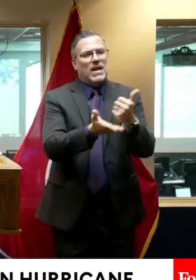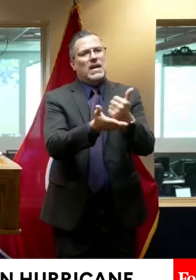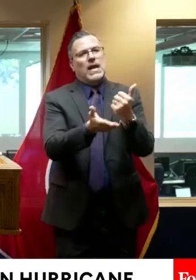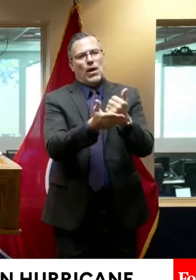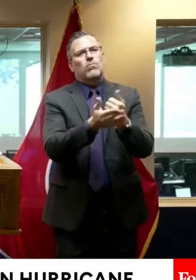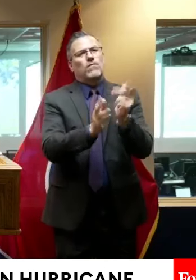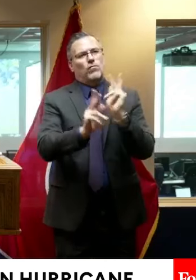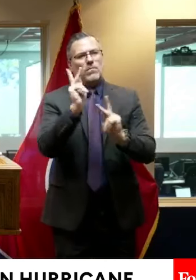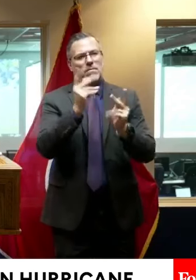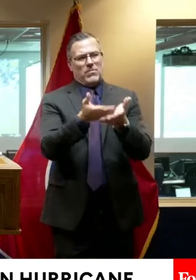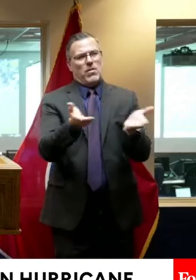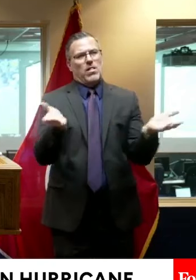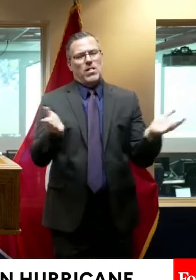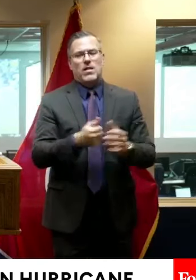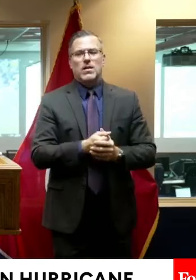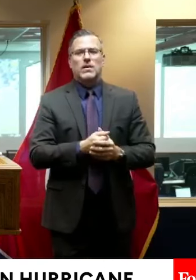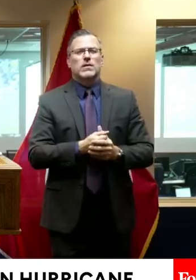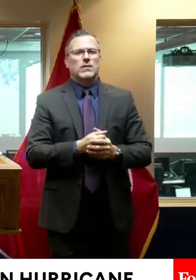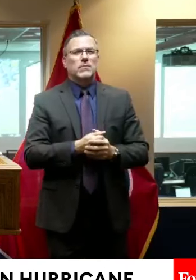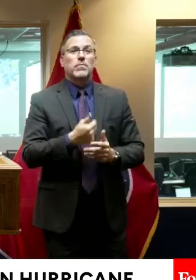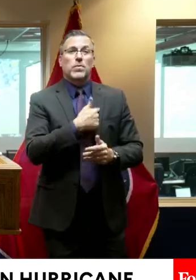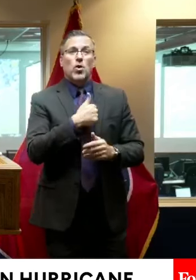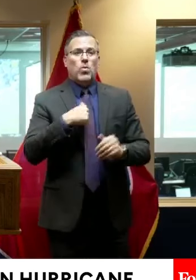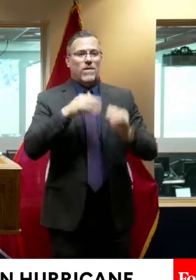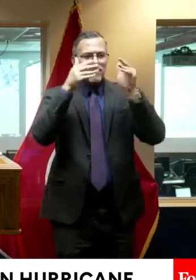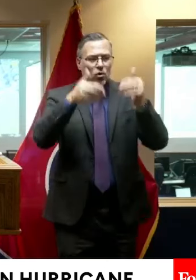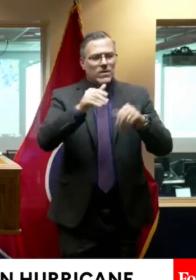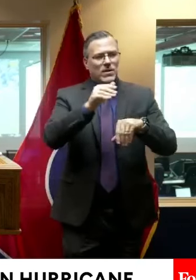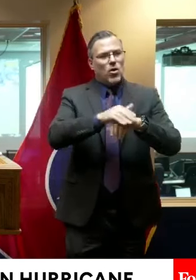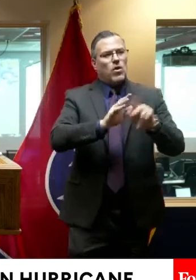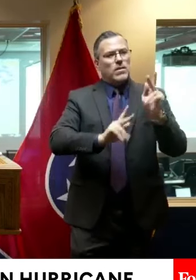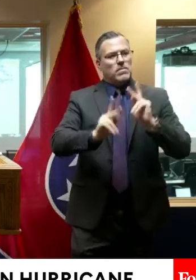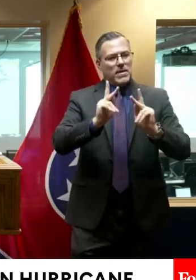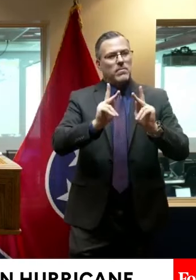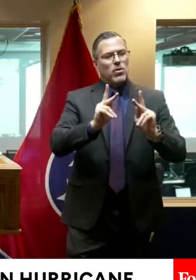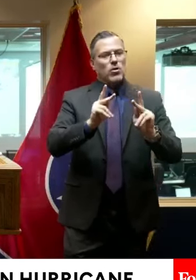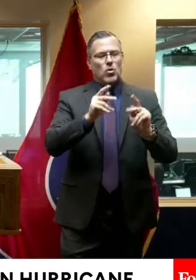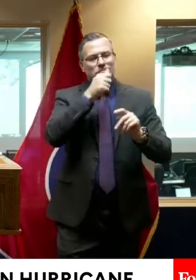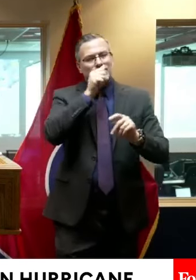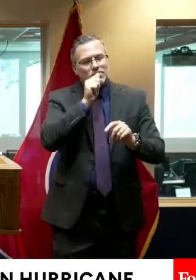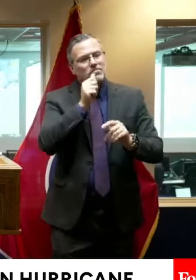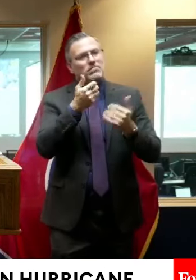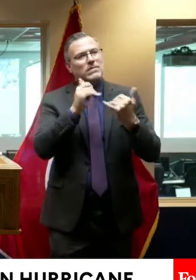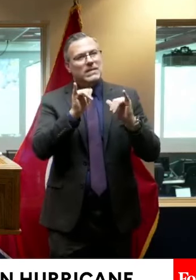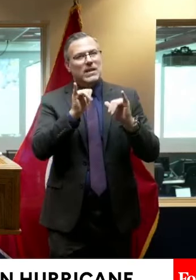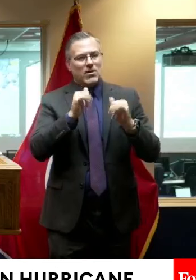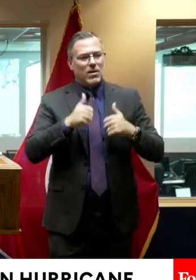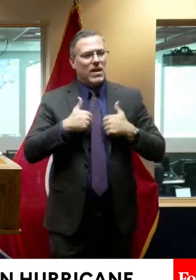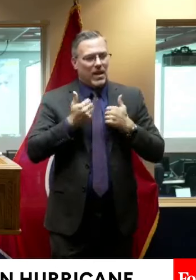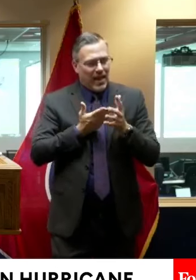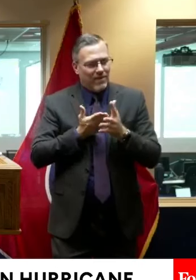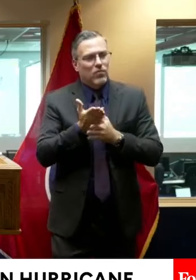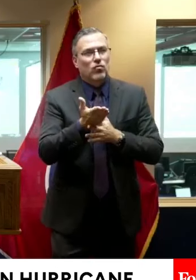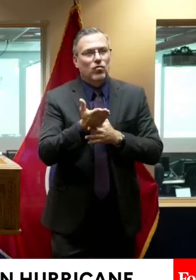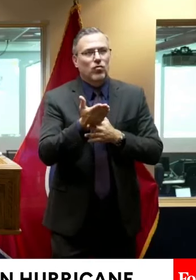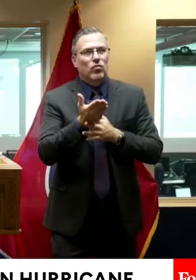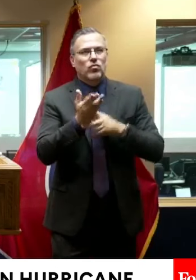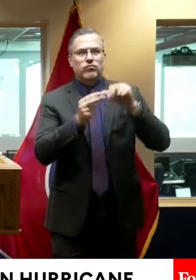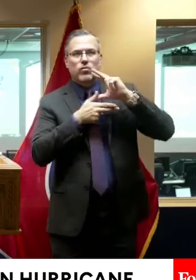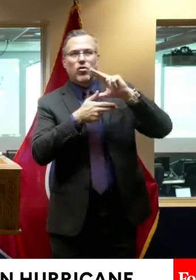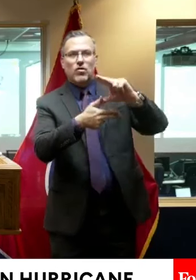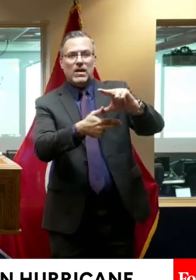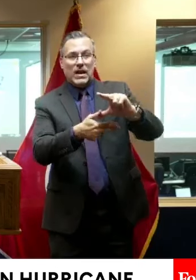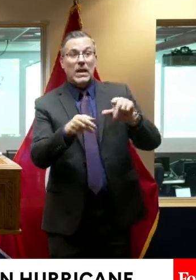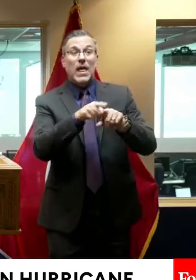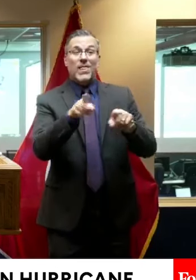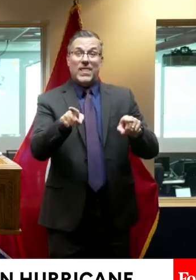has been for us a survivor-centric response. We've tried to stay focused on the survivors out there, and that's what they are,